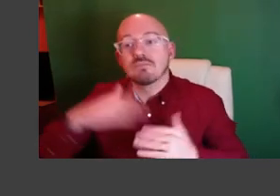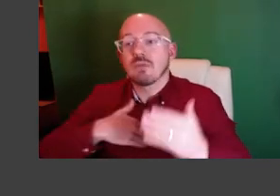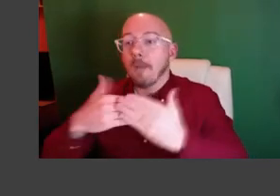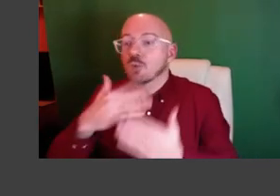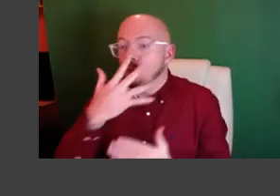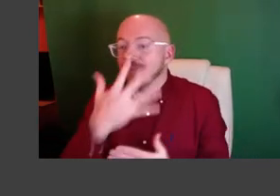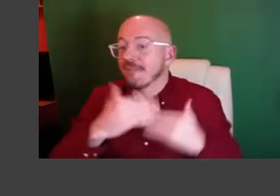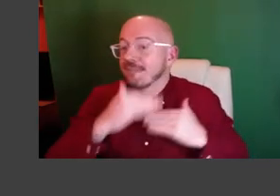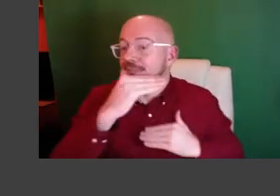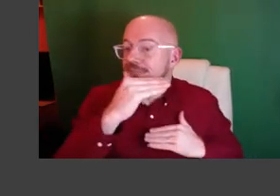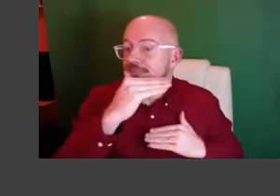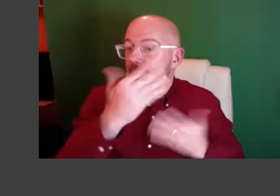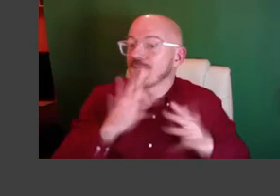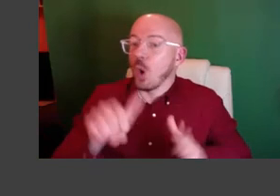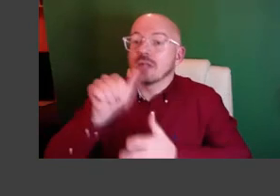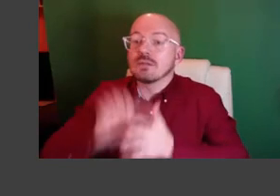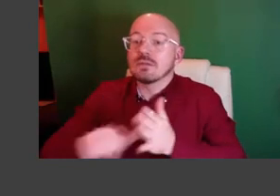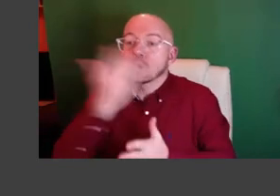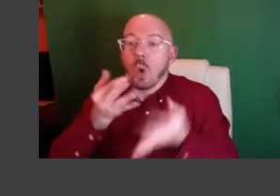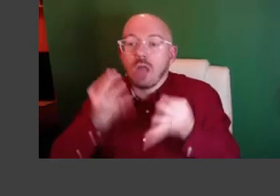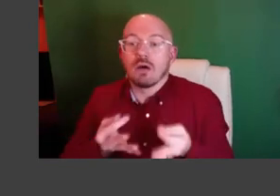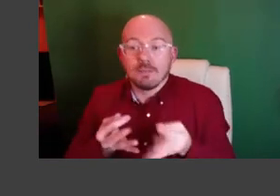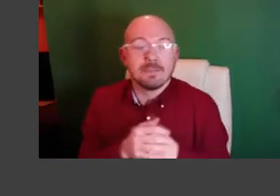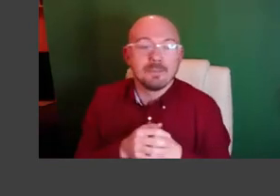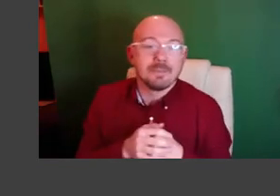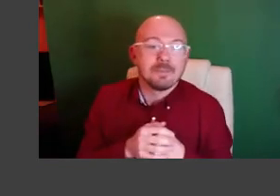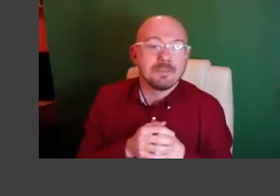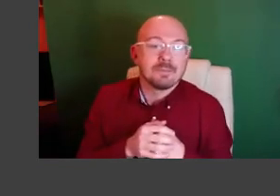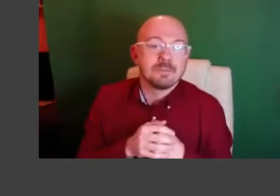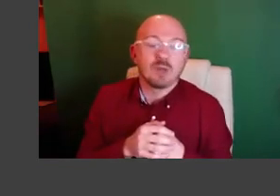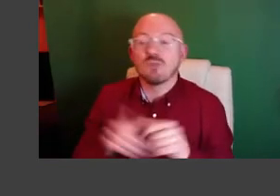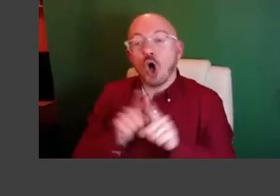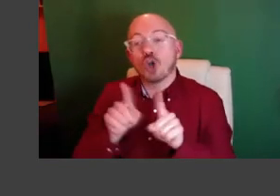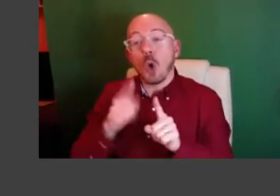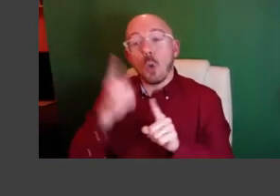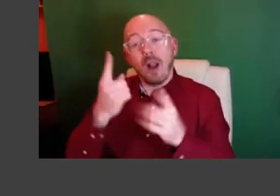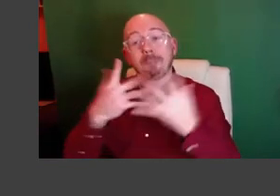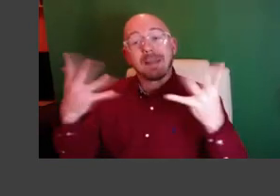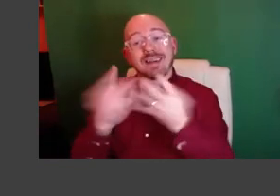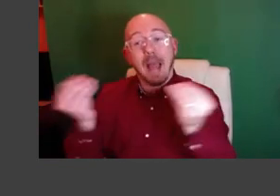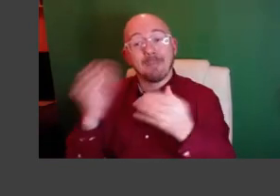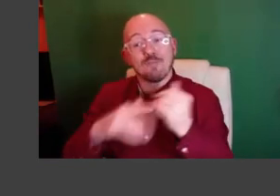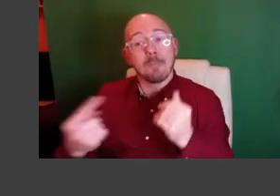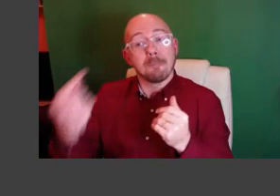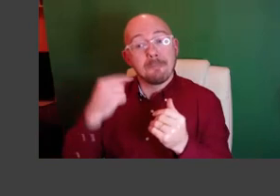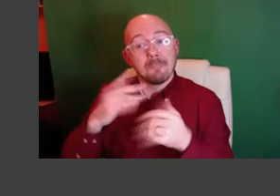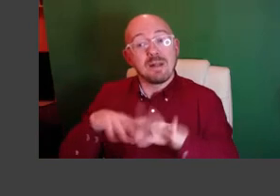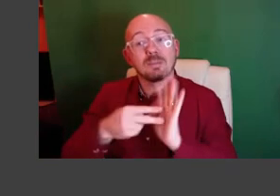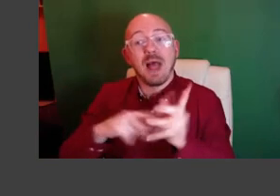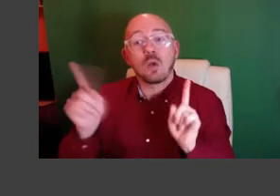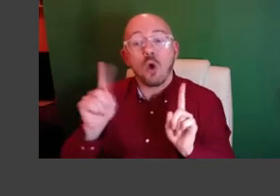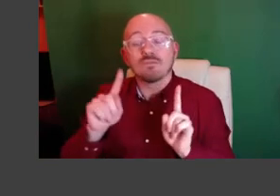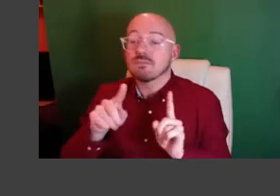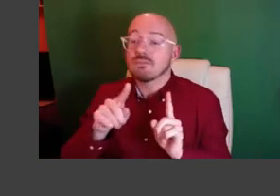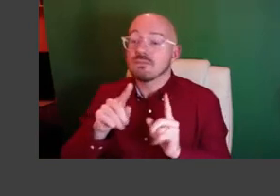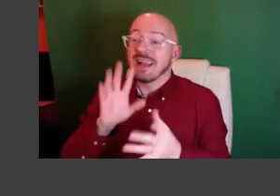early years focus, and BSL being used in the classroom up to the age of 5. And we're hoping that some of our findings will